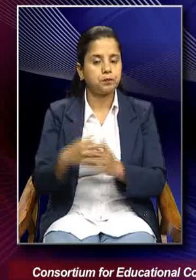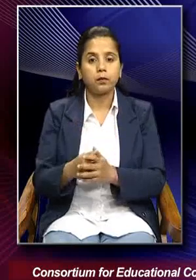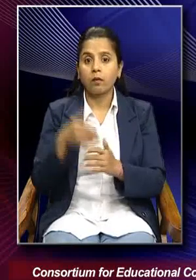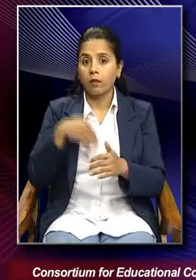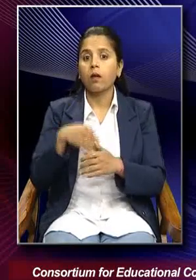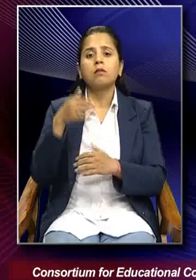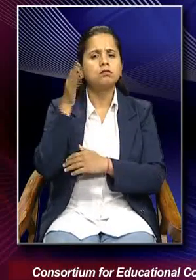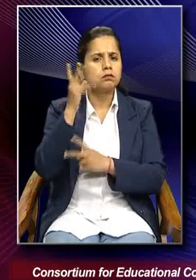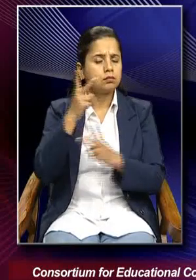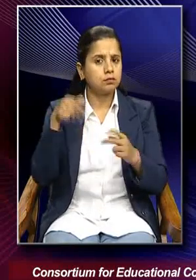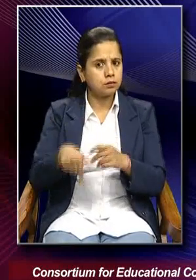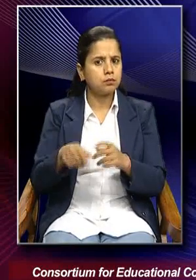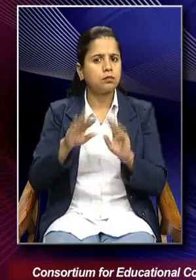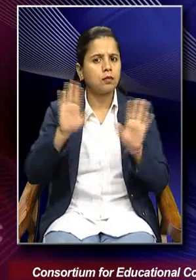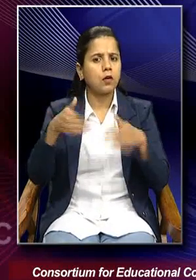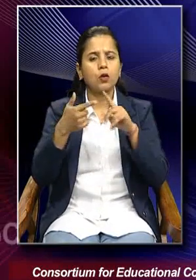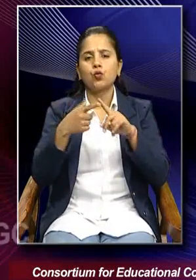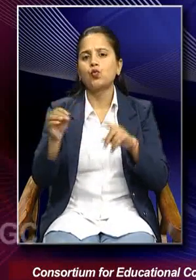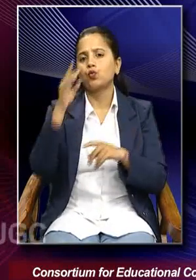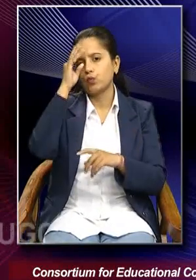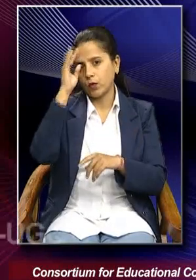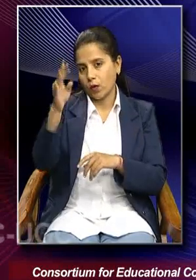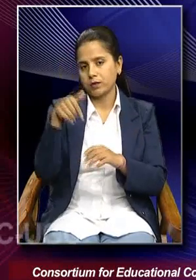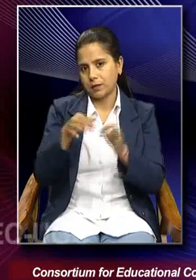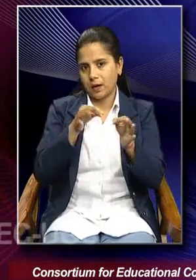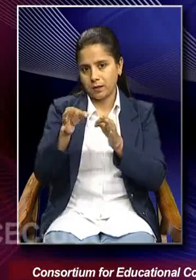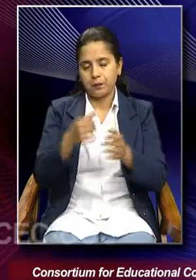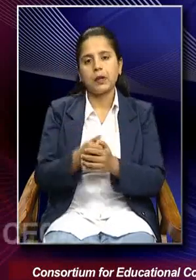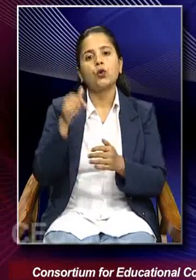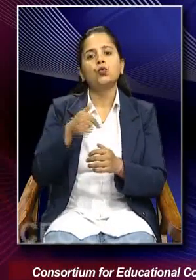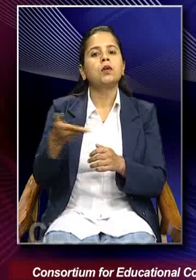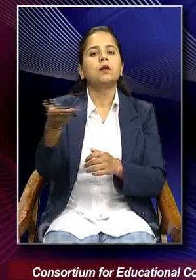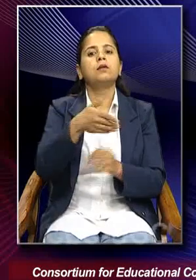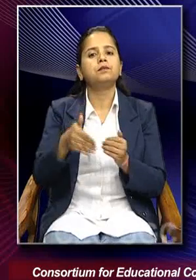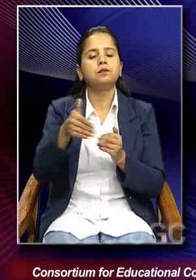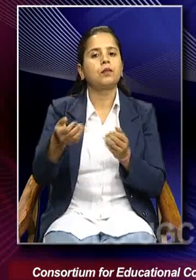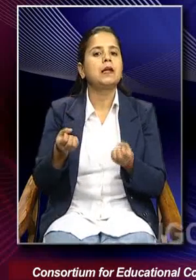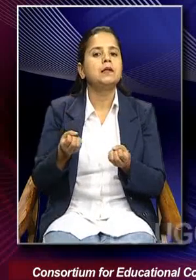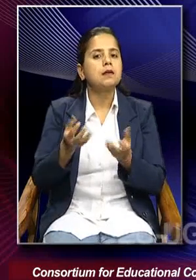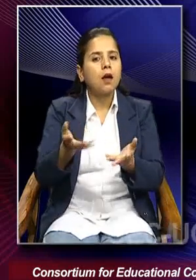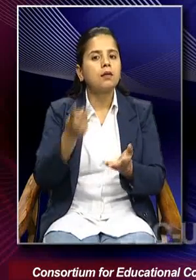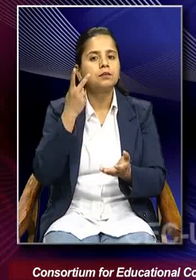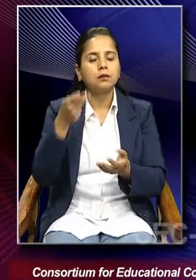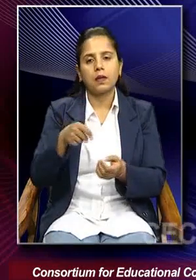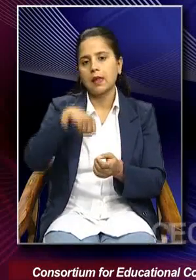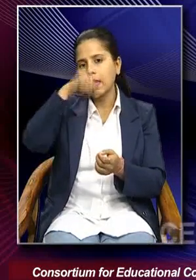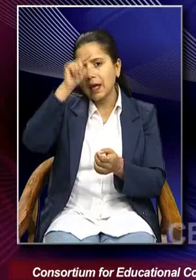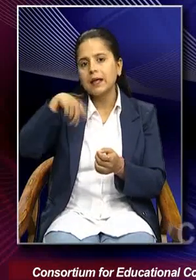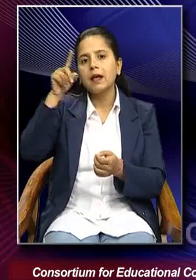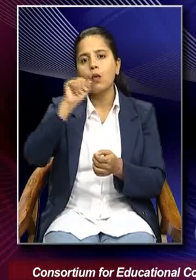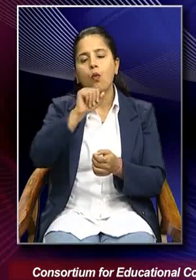this lecture series on Introduction to Philosophy, today we are going to start with Indian